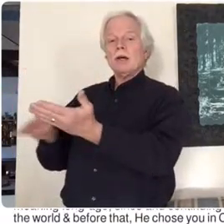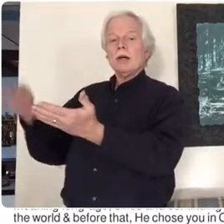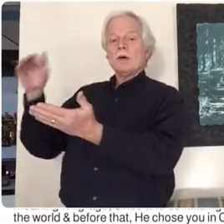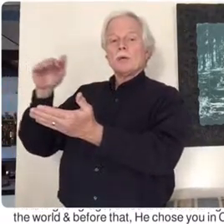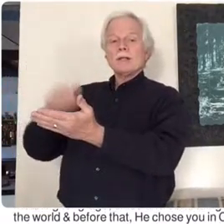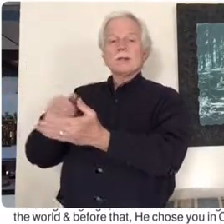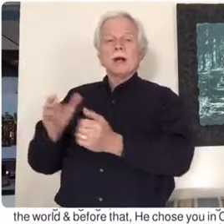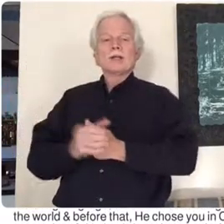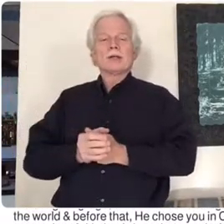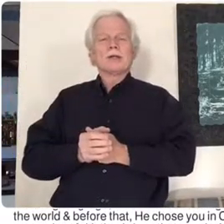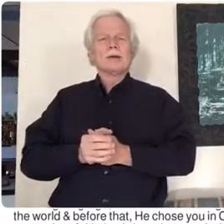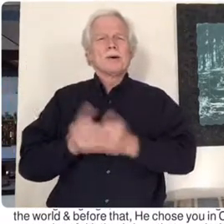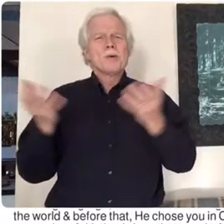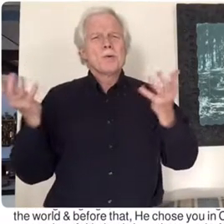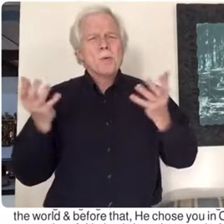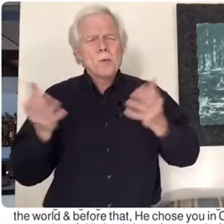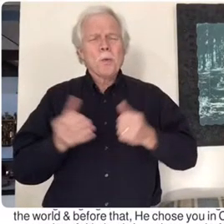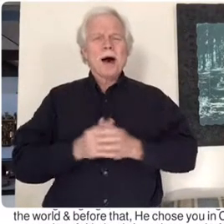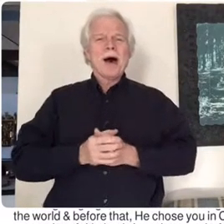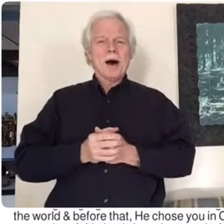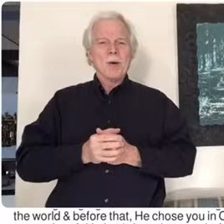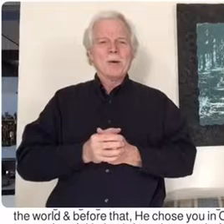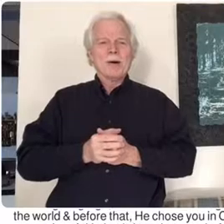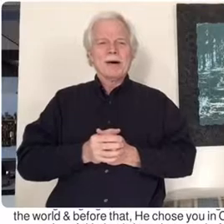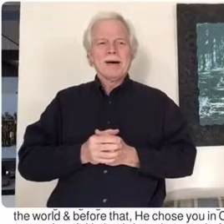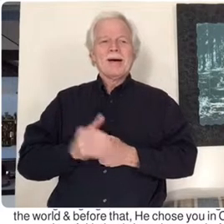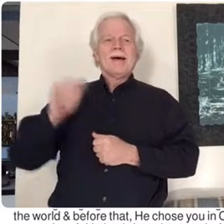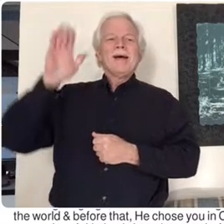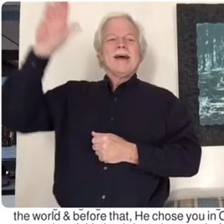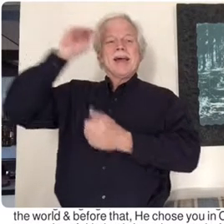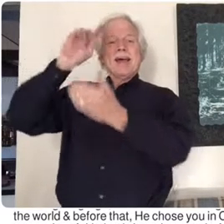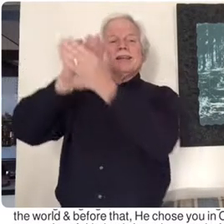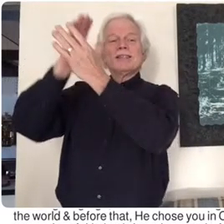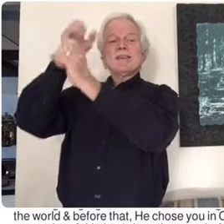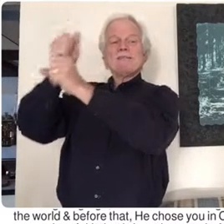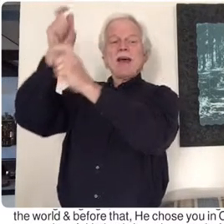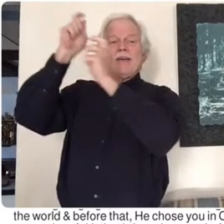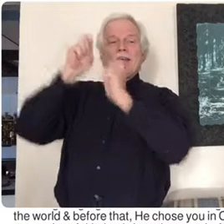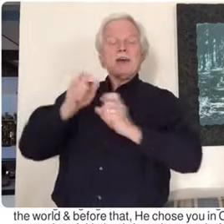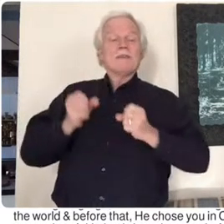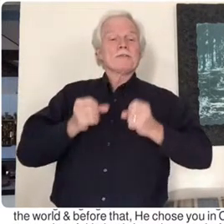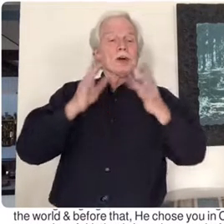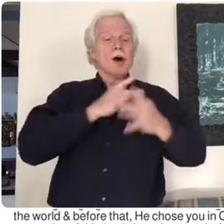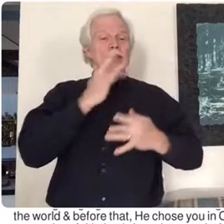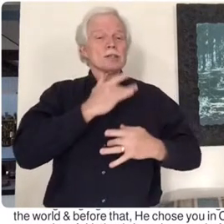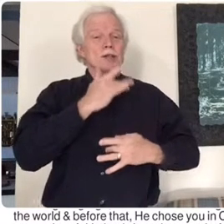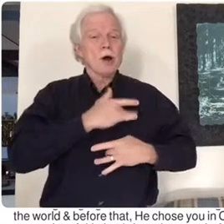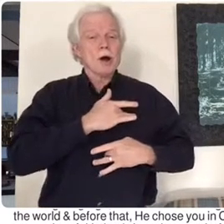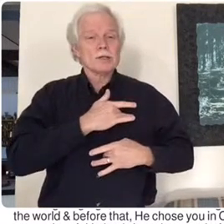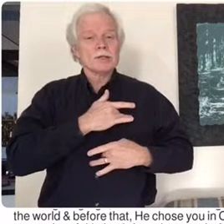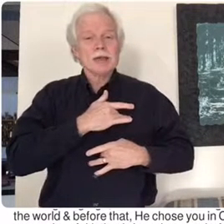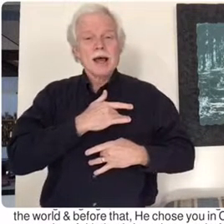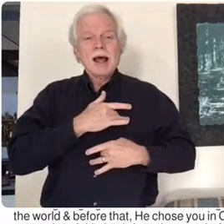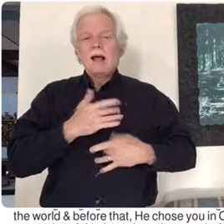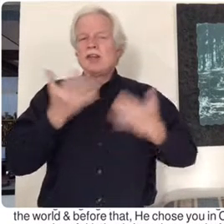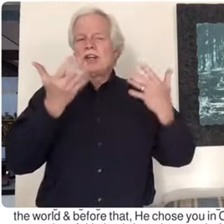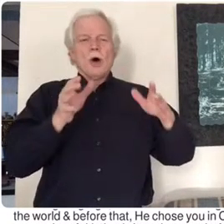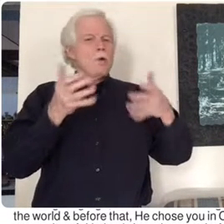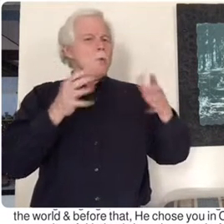resurrection. Wow! His faith gift causes hearts that don't